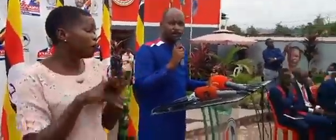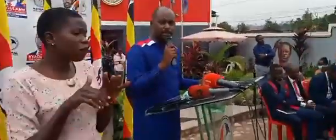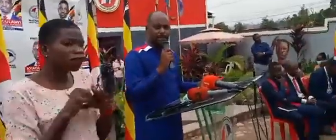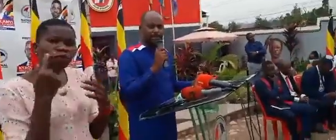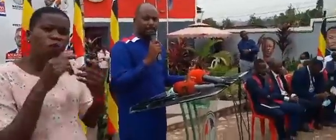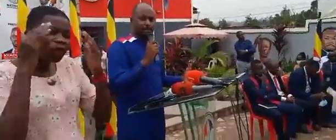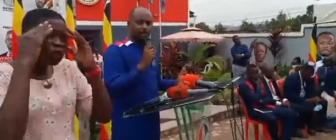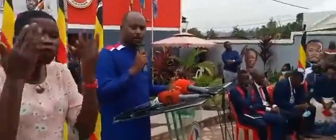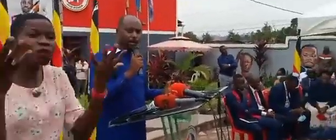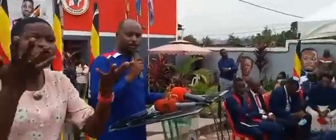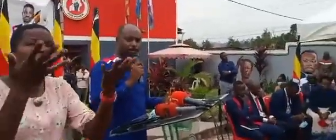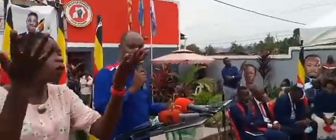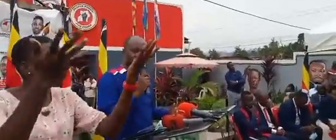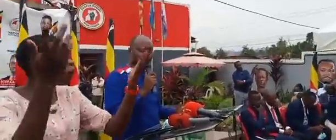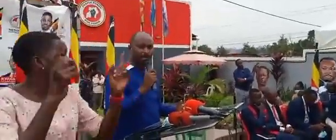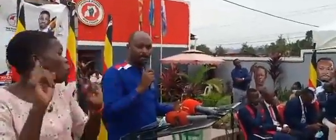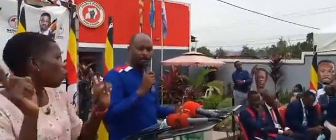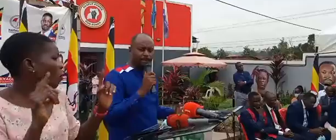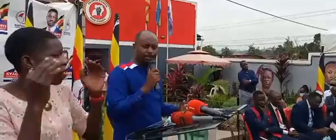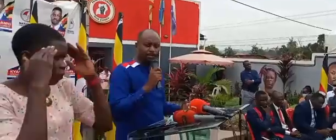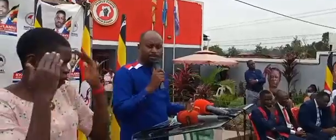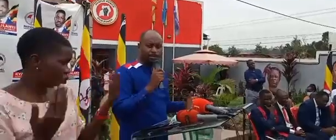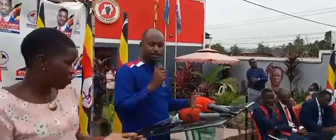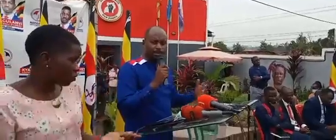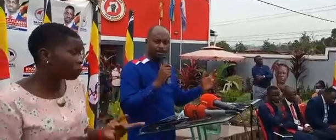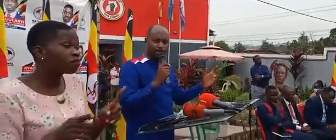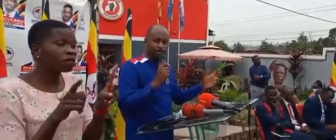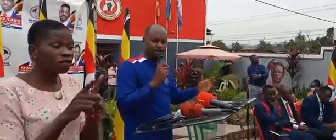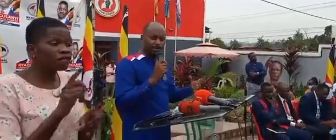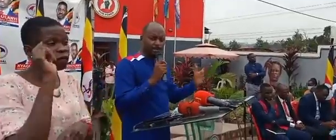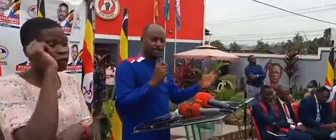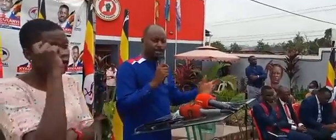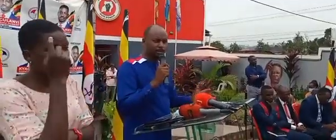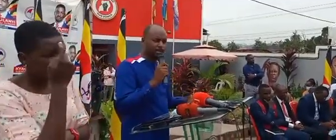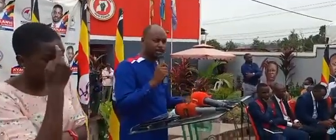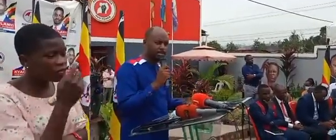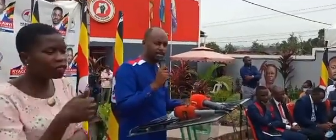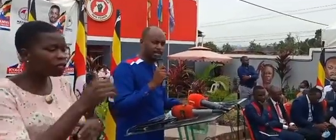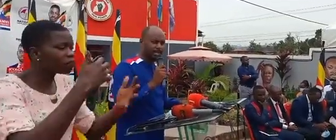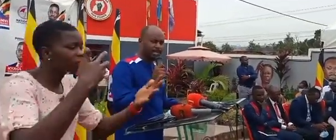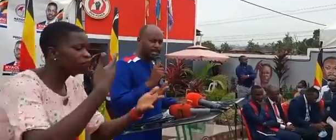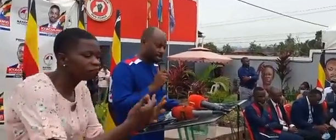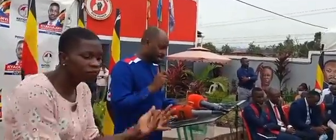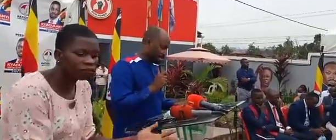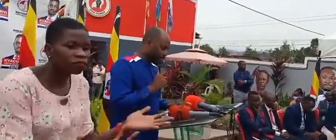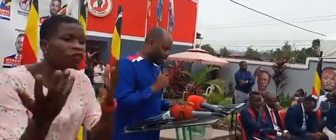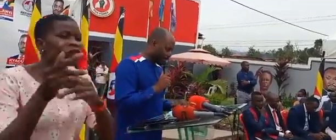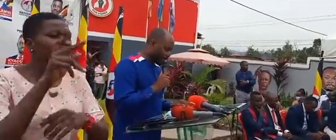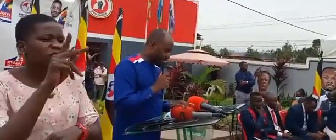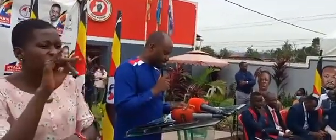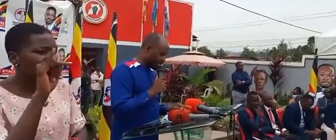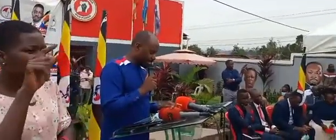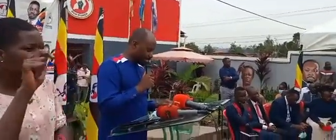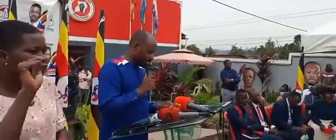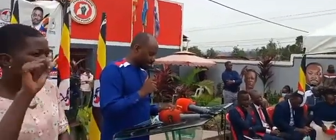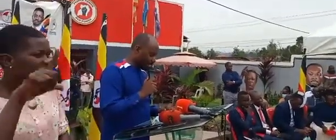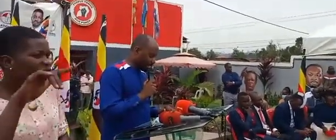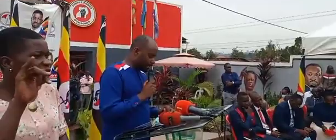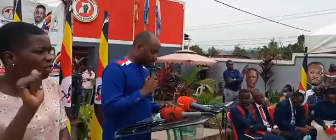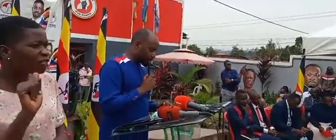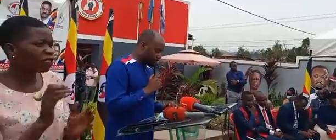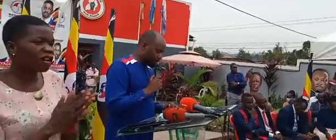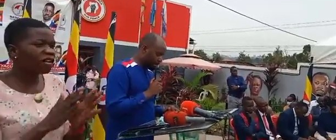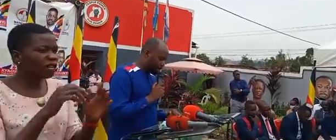wagye bali oba abo gavumenti beyatwala netwala ekitalya n'amakomera amalala.